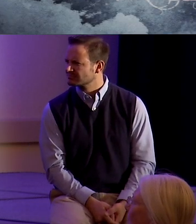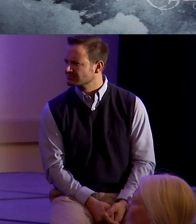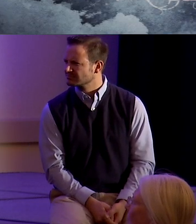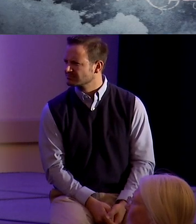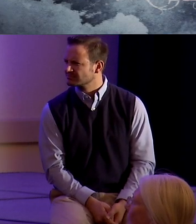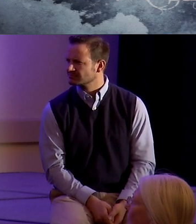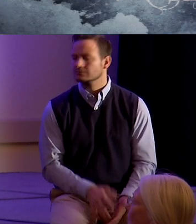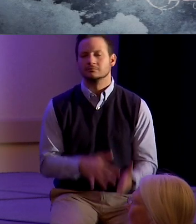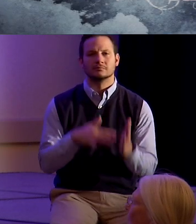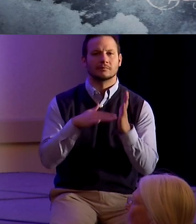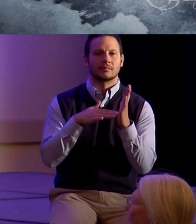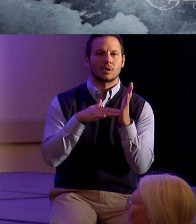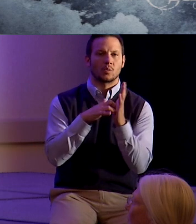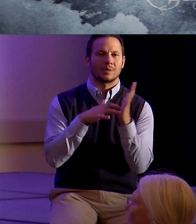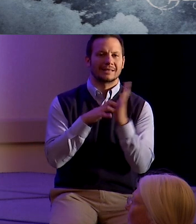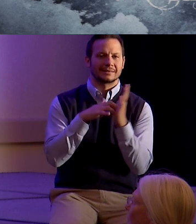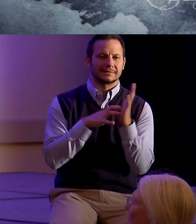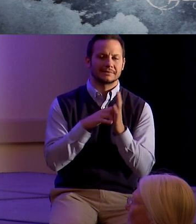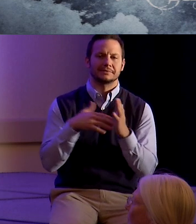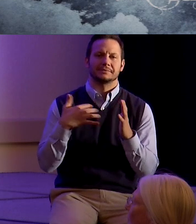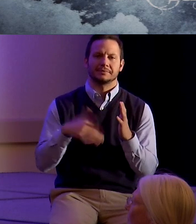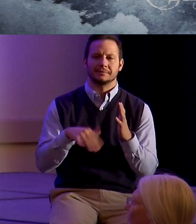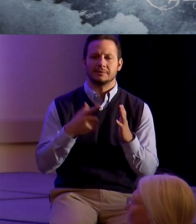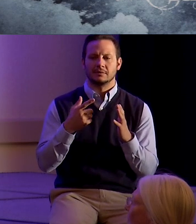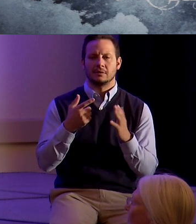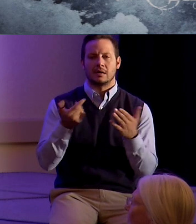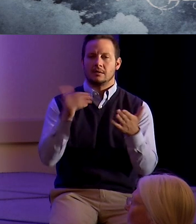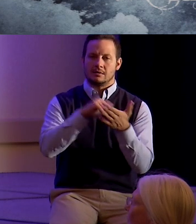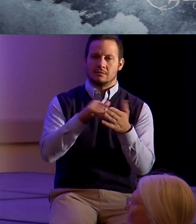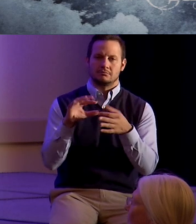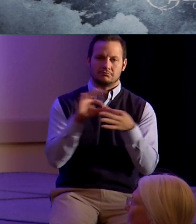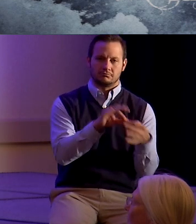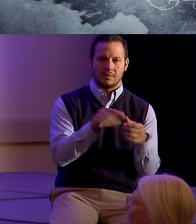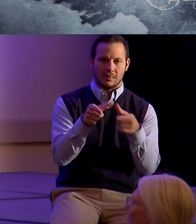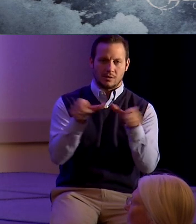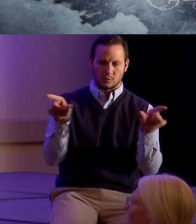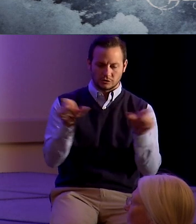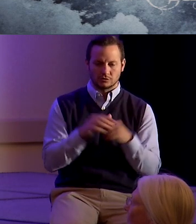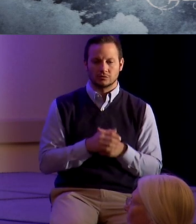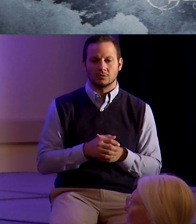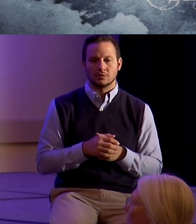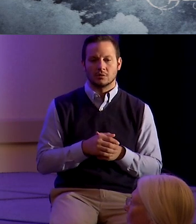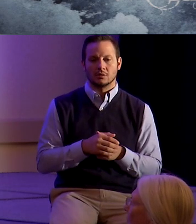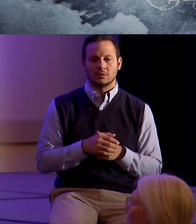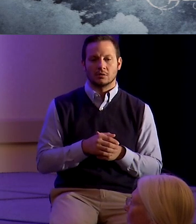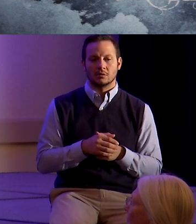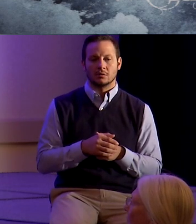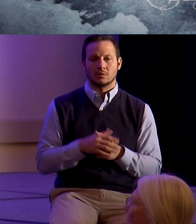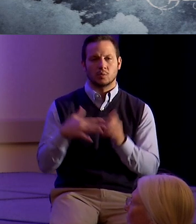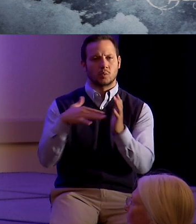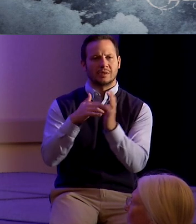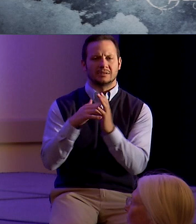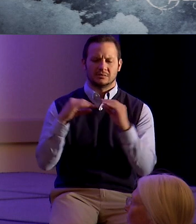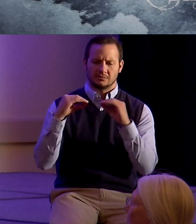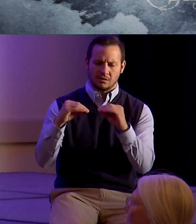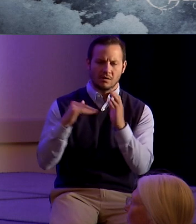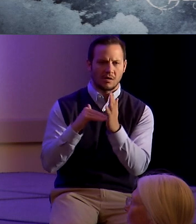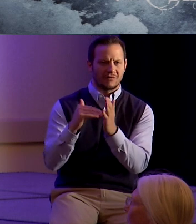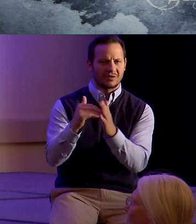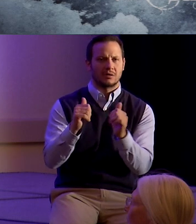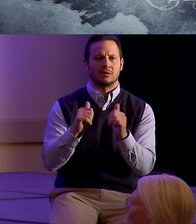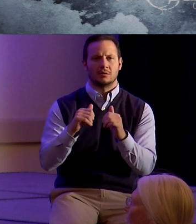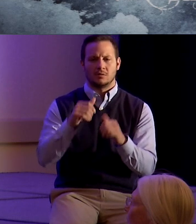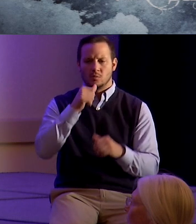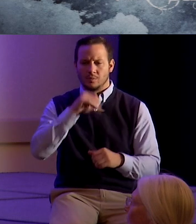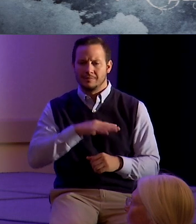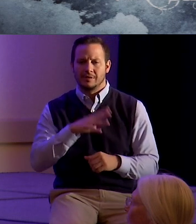Weakness is something that is, again, back to that loaded language concept, taught to women and taught to children as well,